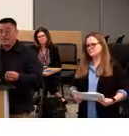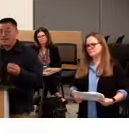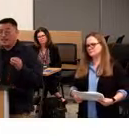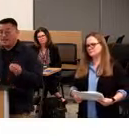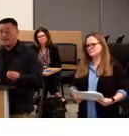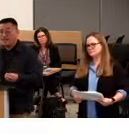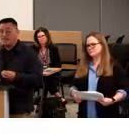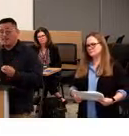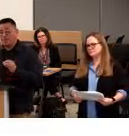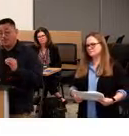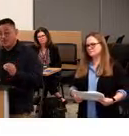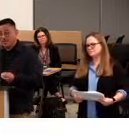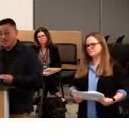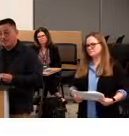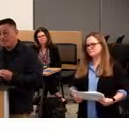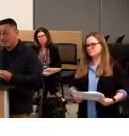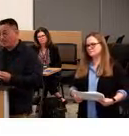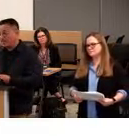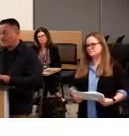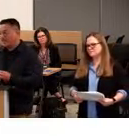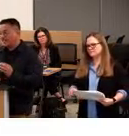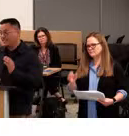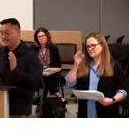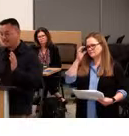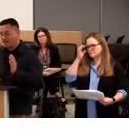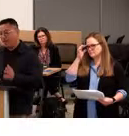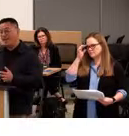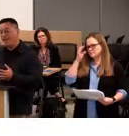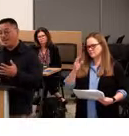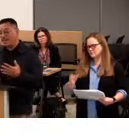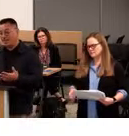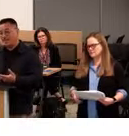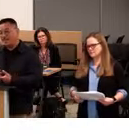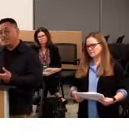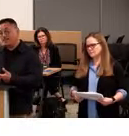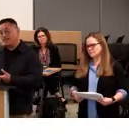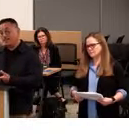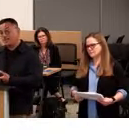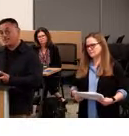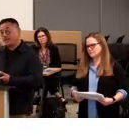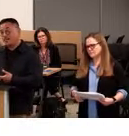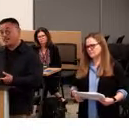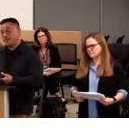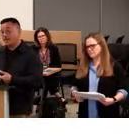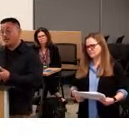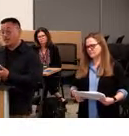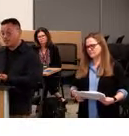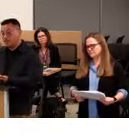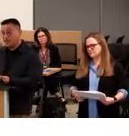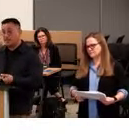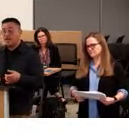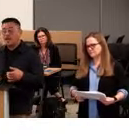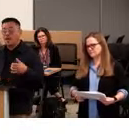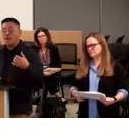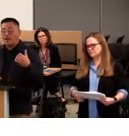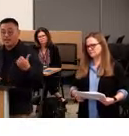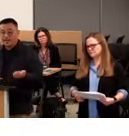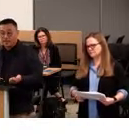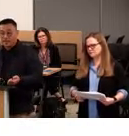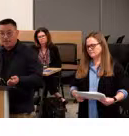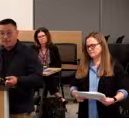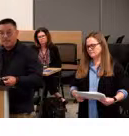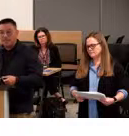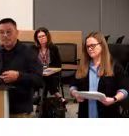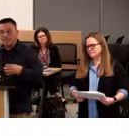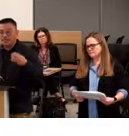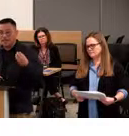So that's something to be really celebratory about, and just, wow, I love it because it's actually like uplifting our TOSAs, our site